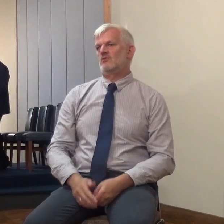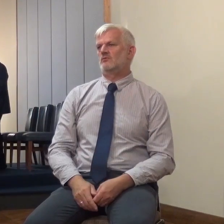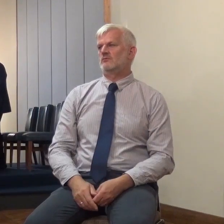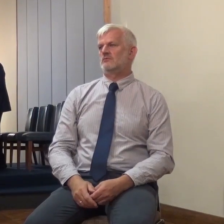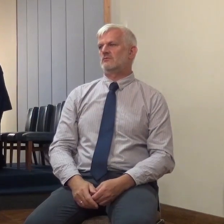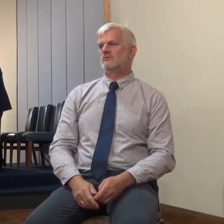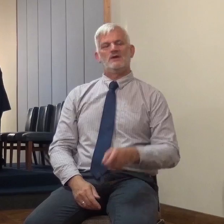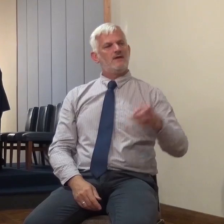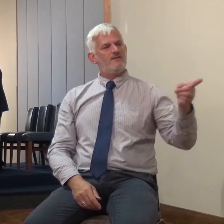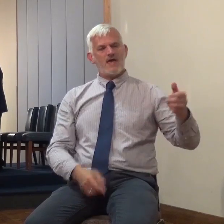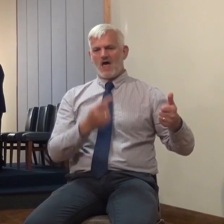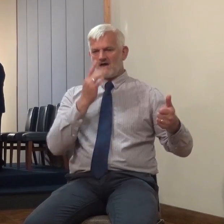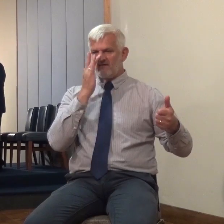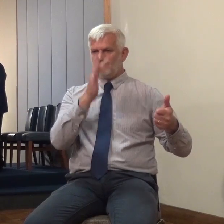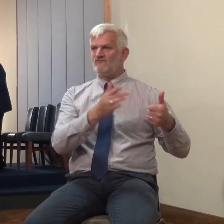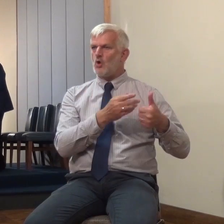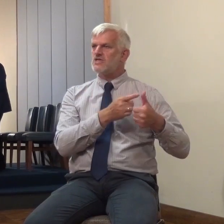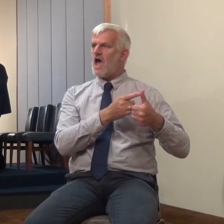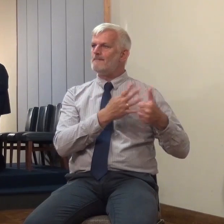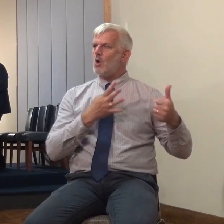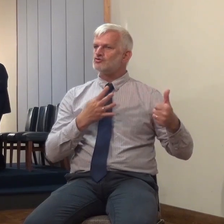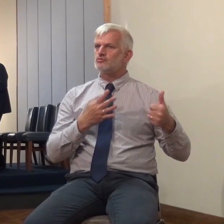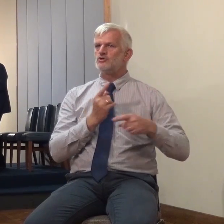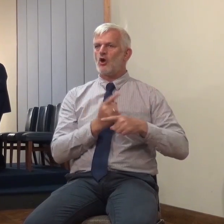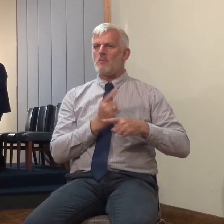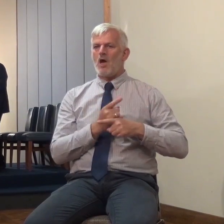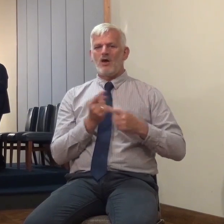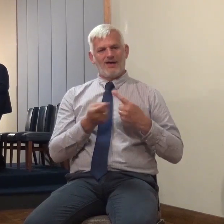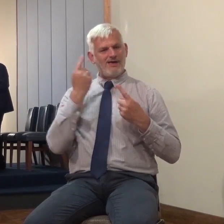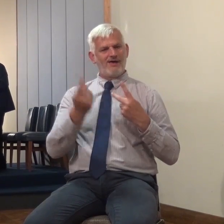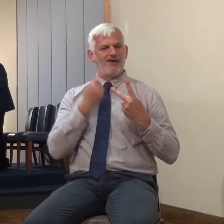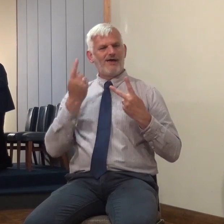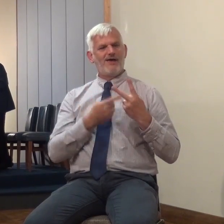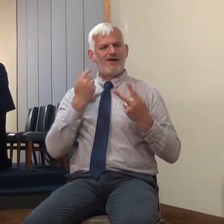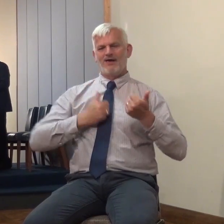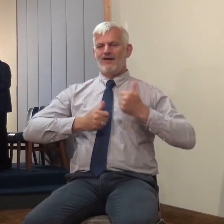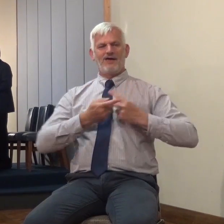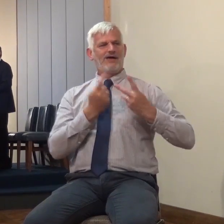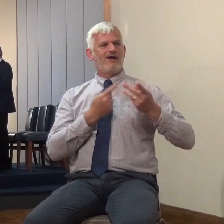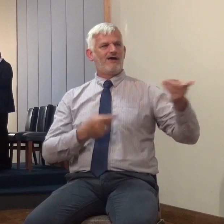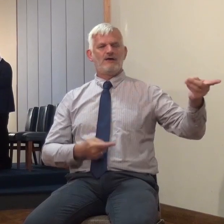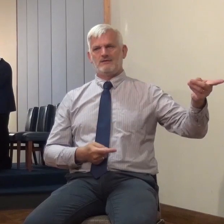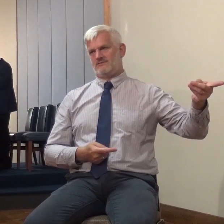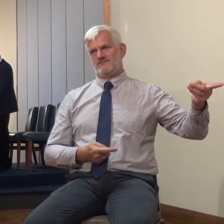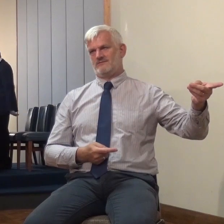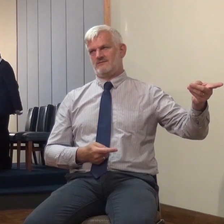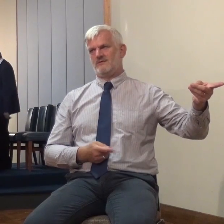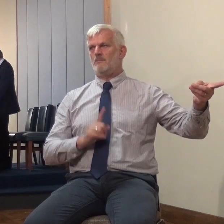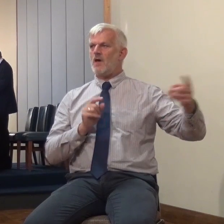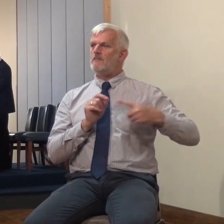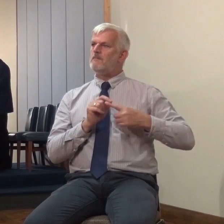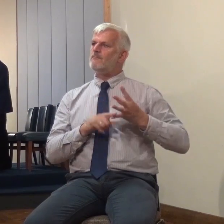boasted about the things that made them look very impressive, Paul instead boasts, and we put that word in